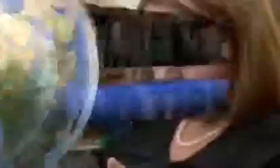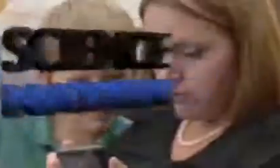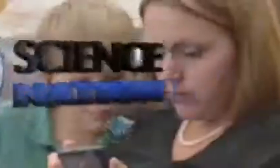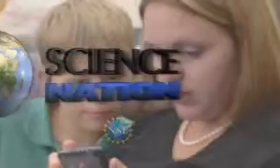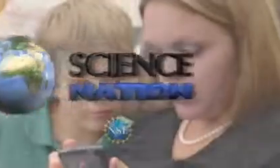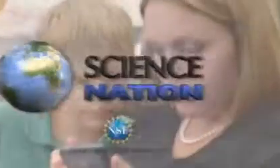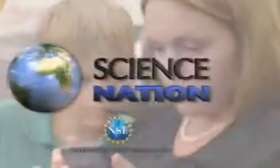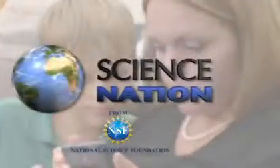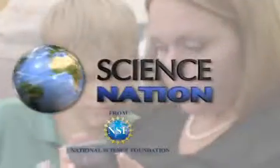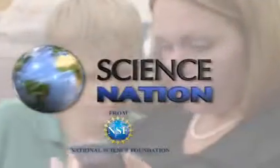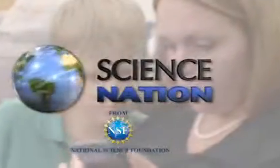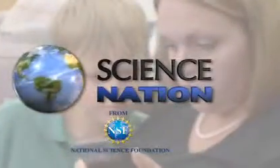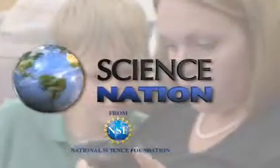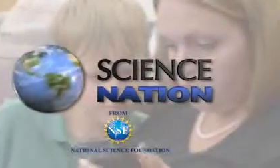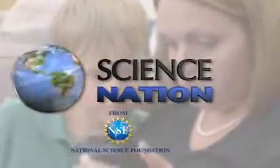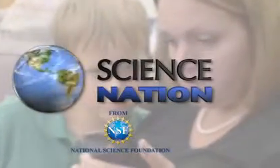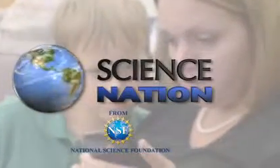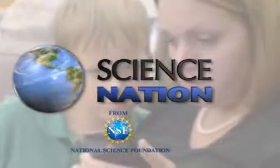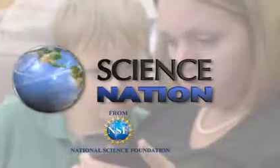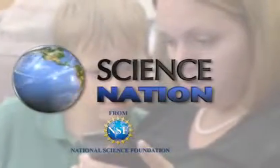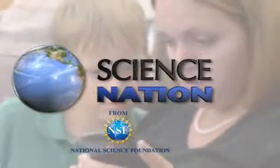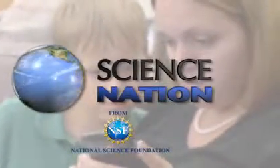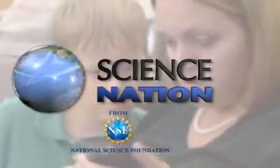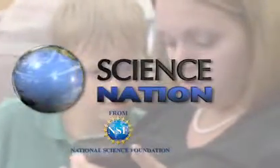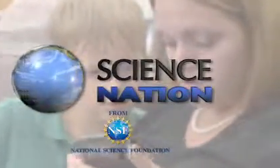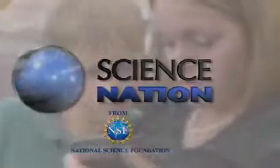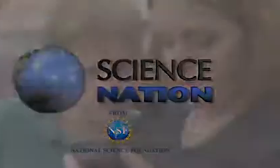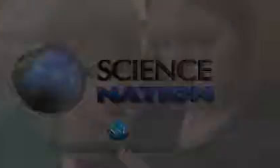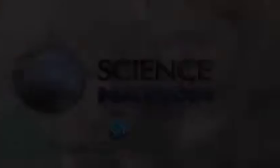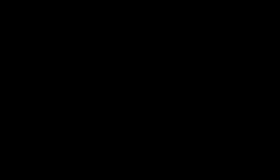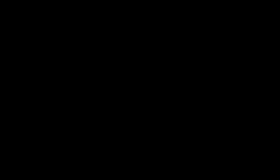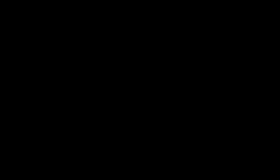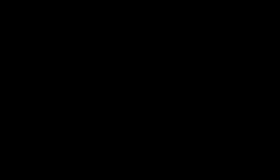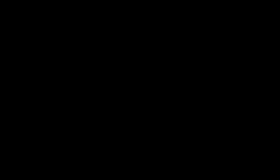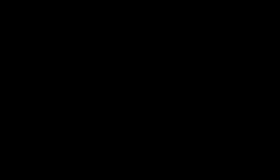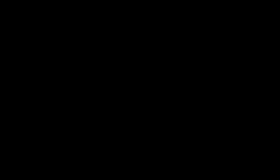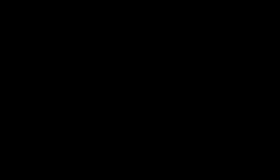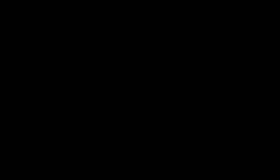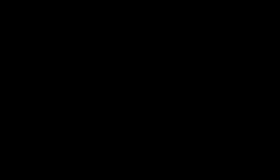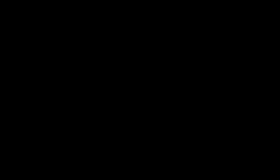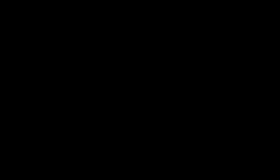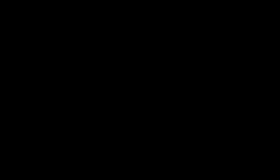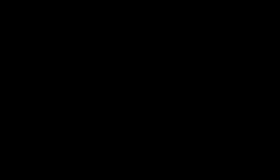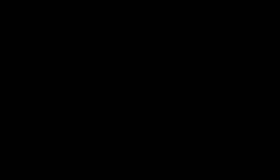FOR SCIENCE NATION, I'M MILES O'BRYAN. JOKES The sexual orientation zostaHCAN FILM TWEST